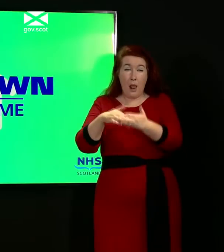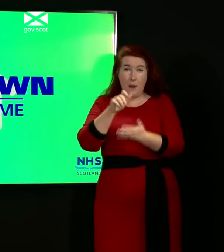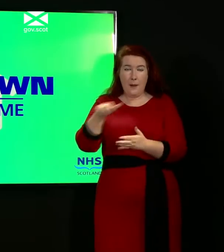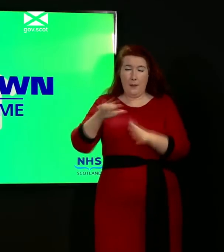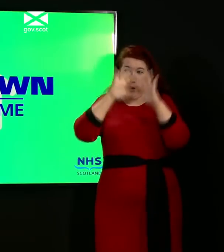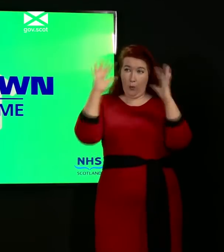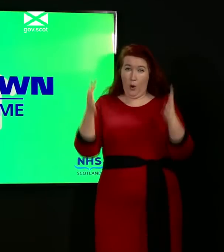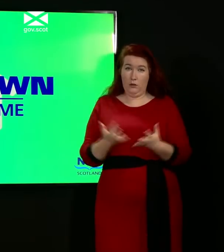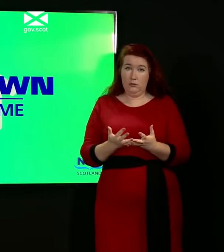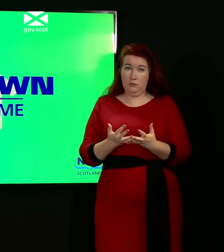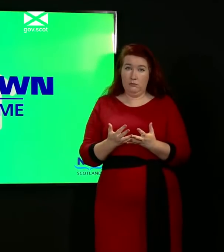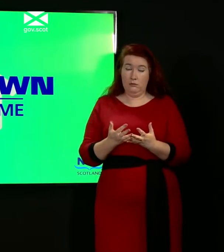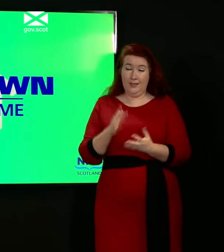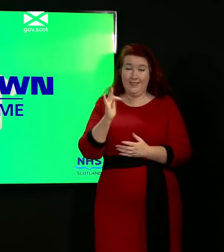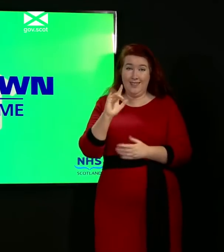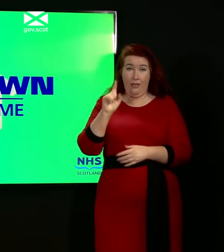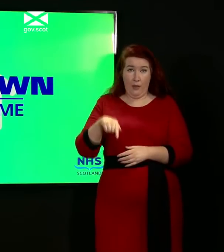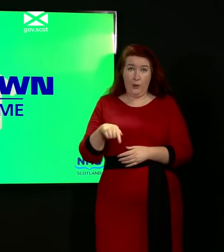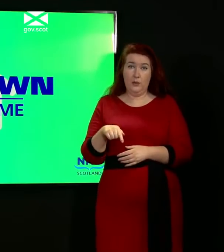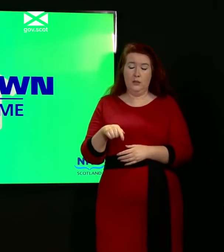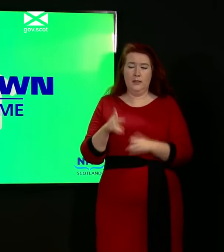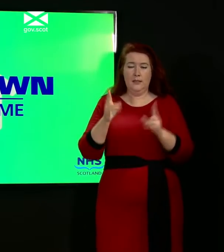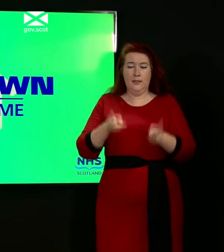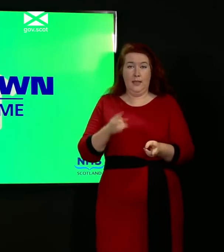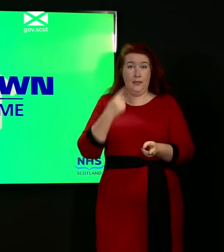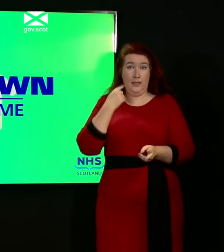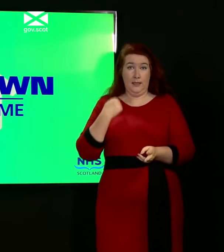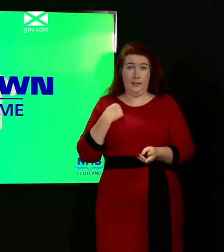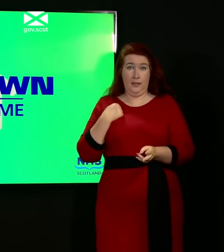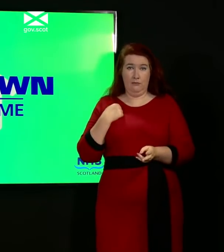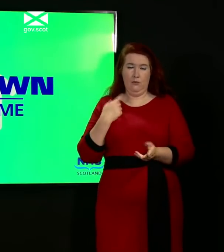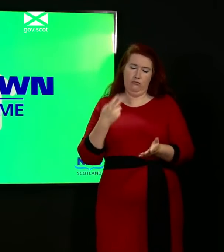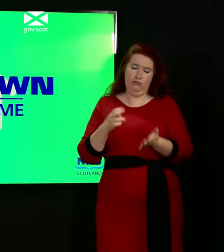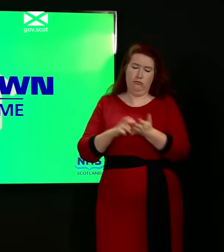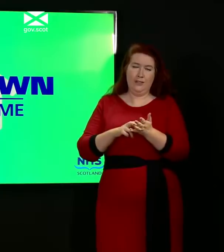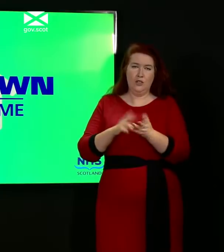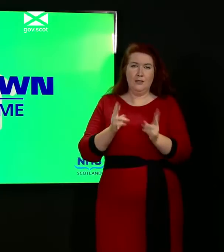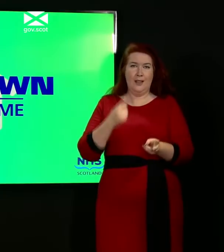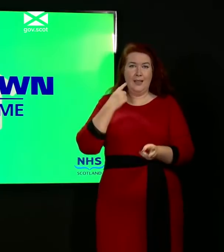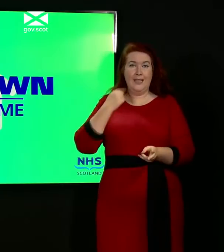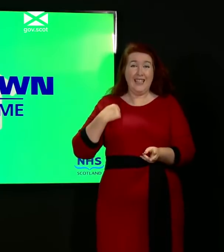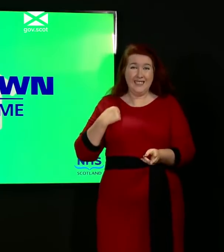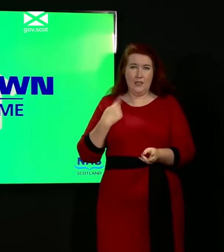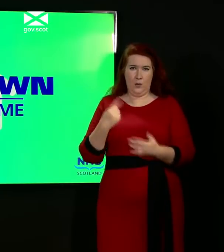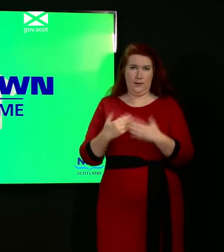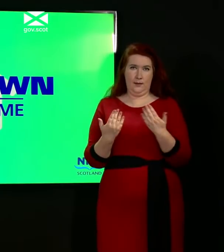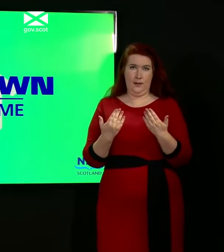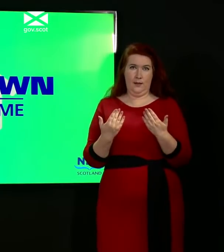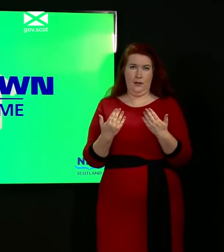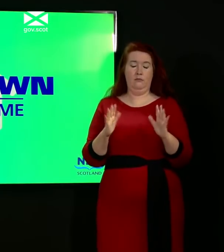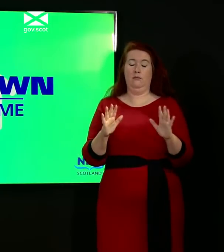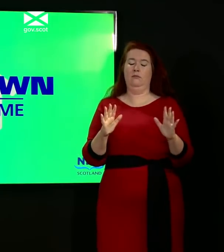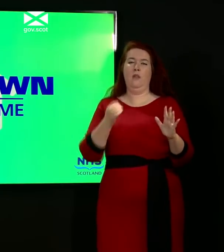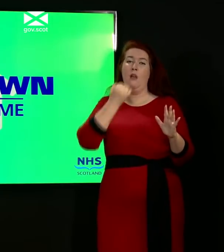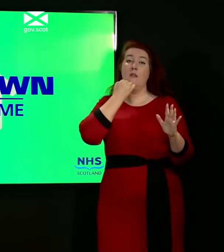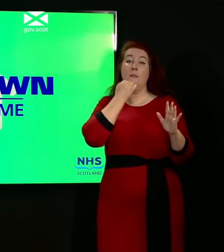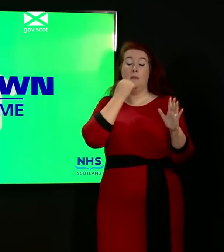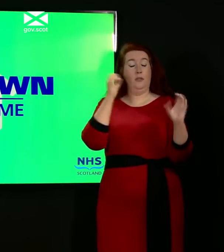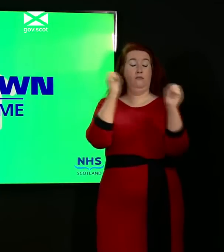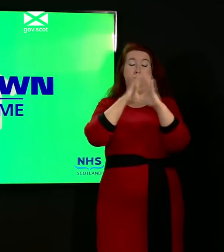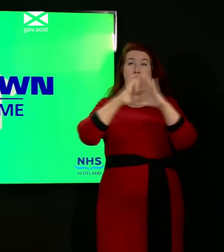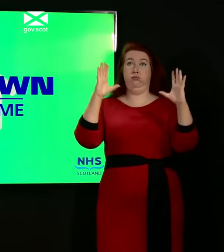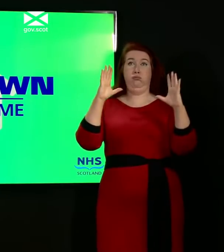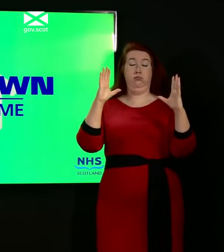and 10,000 of those died yesterday, or had their deaths registered yesterday. The numbers are unthinkable